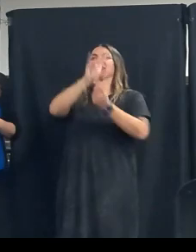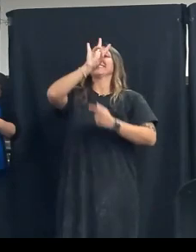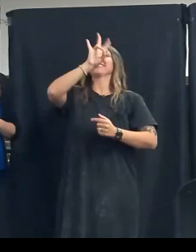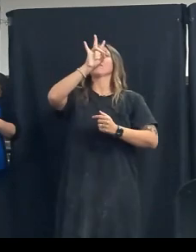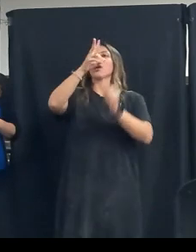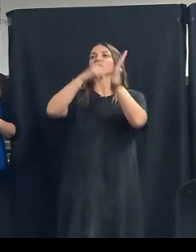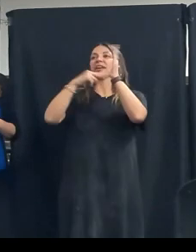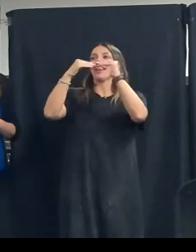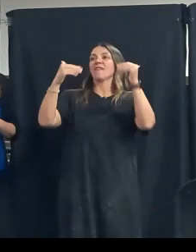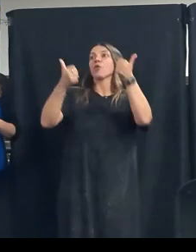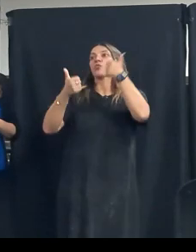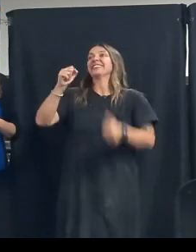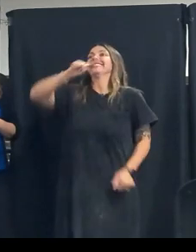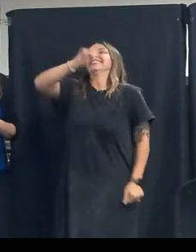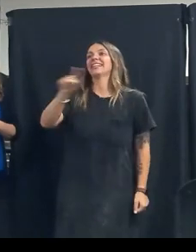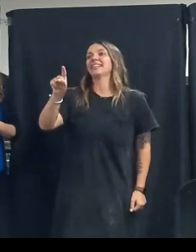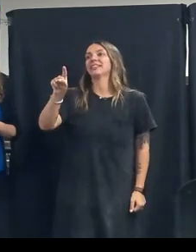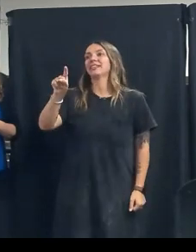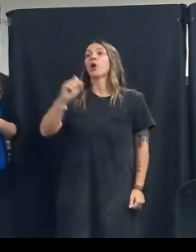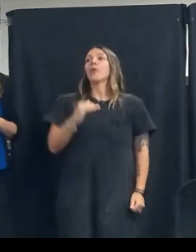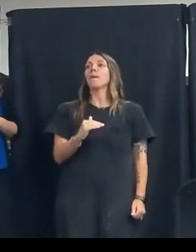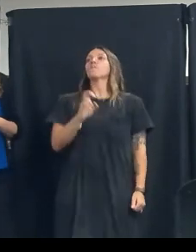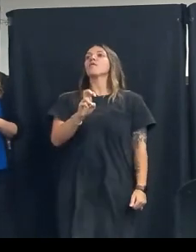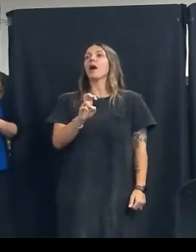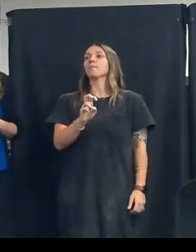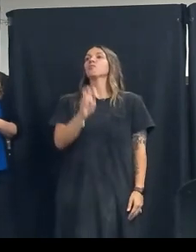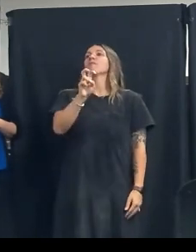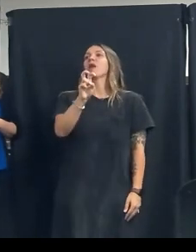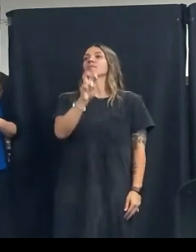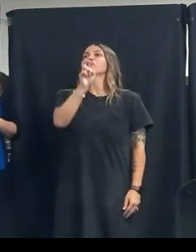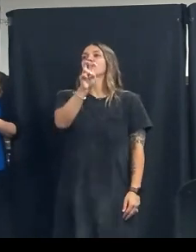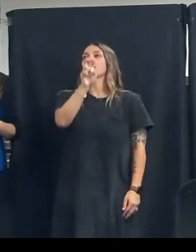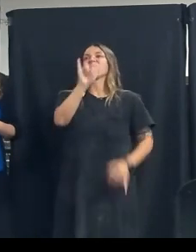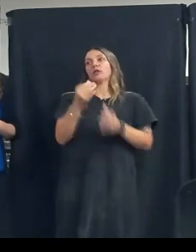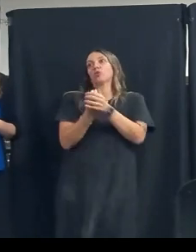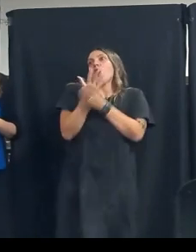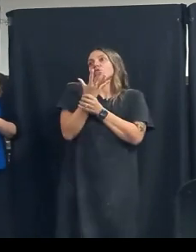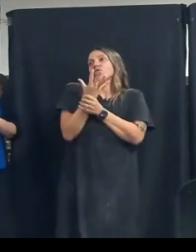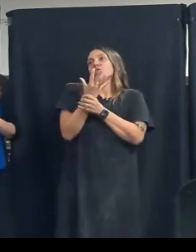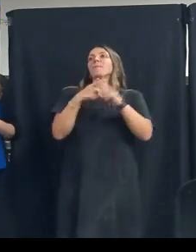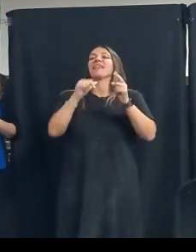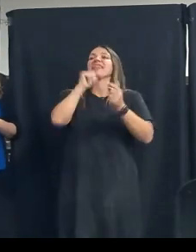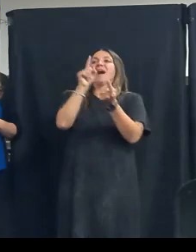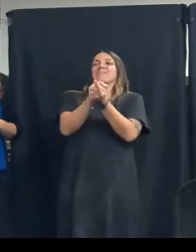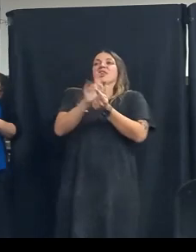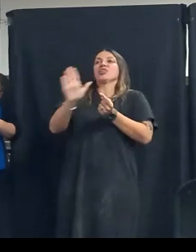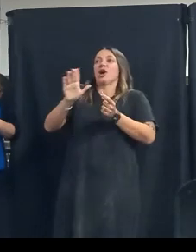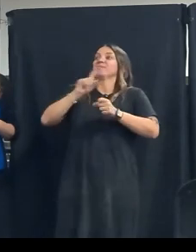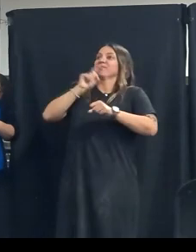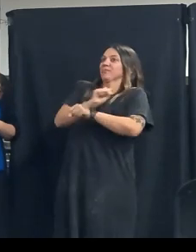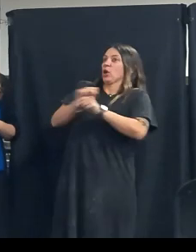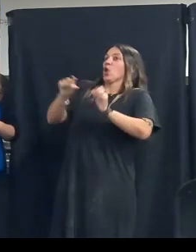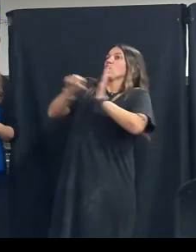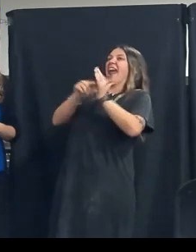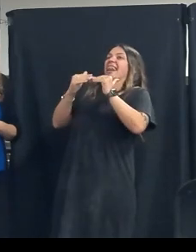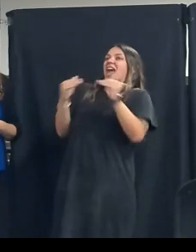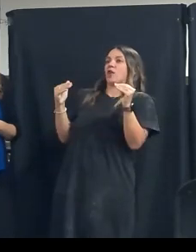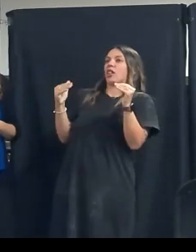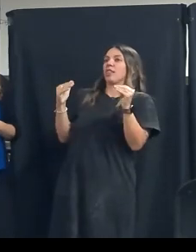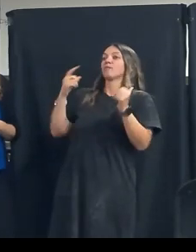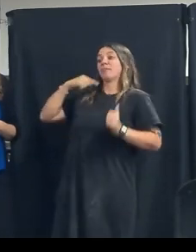L. But if I haven't met the 7th grade reading level, is Z. So that is considered growth. Even